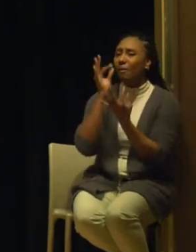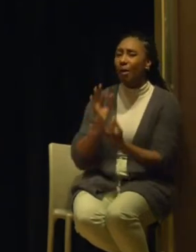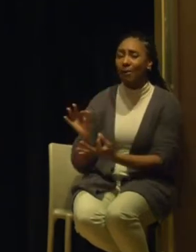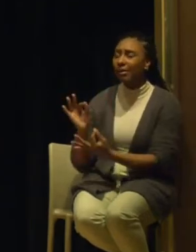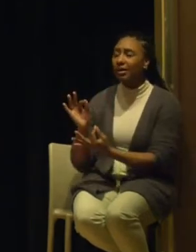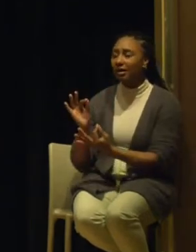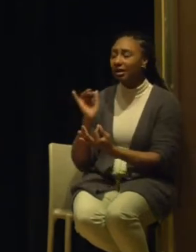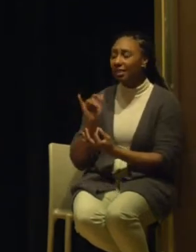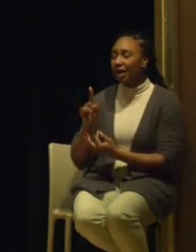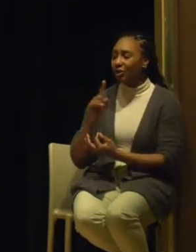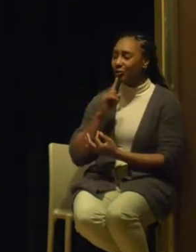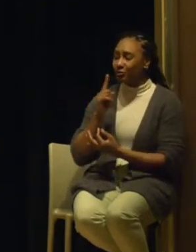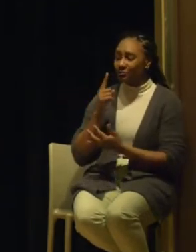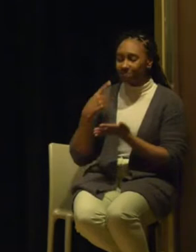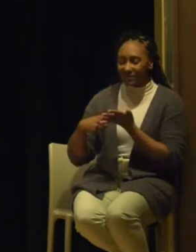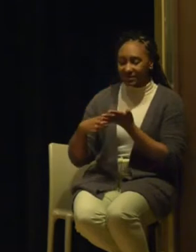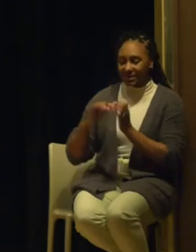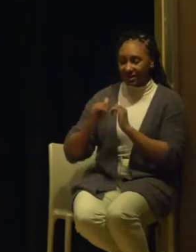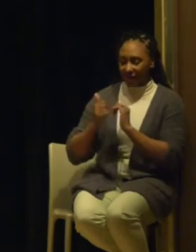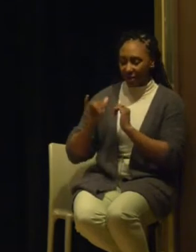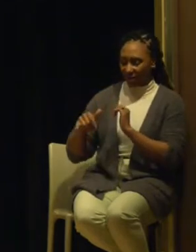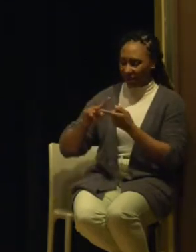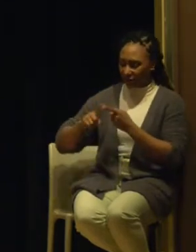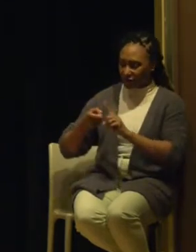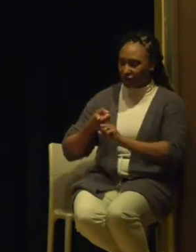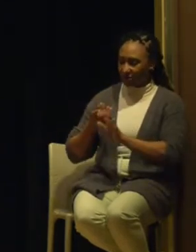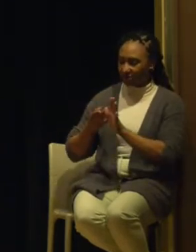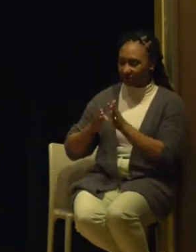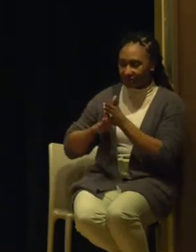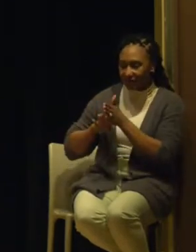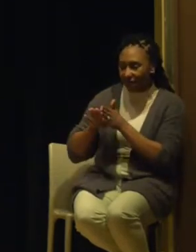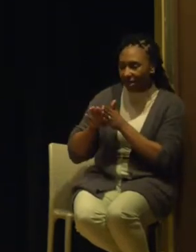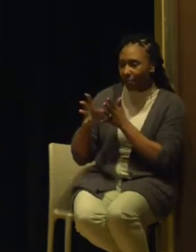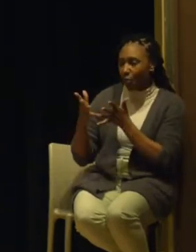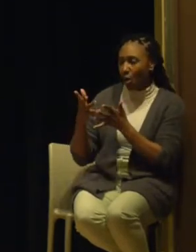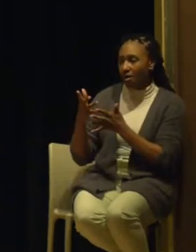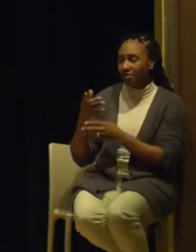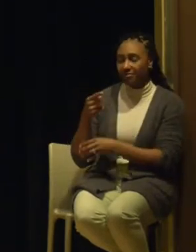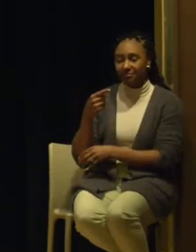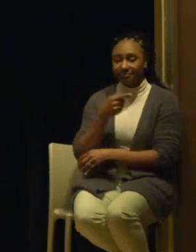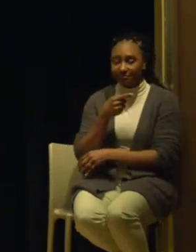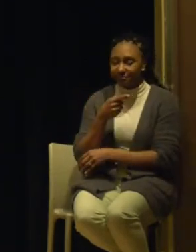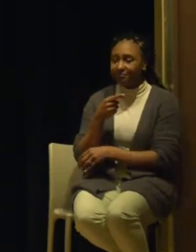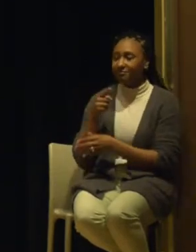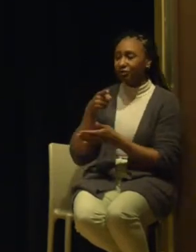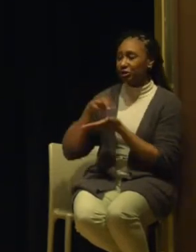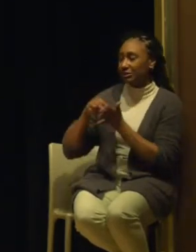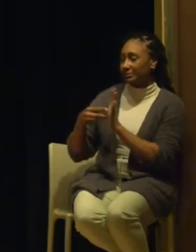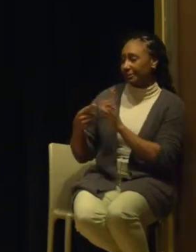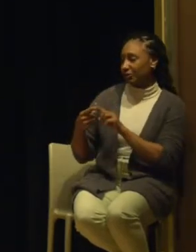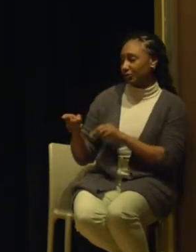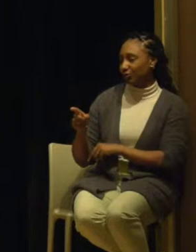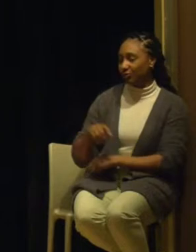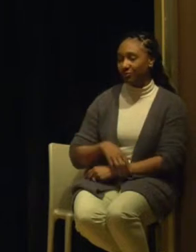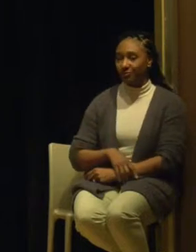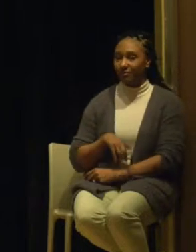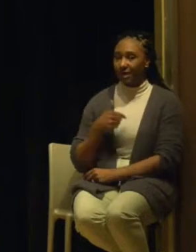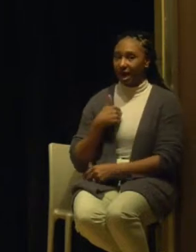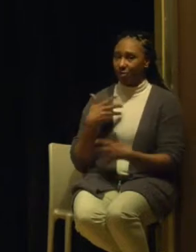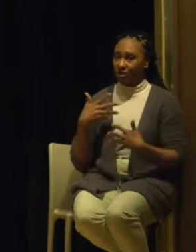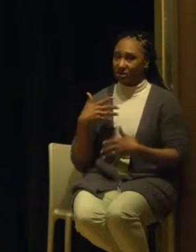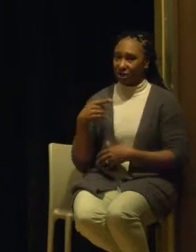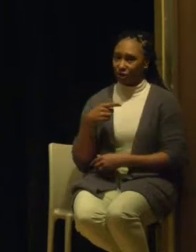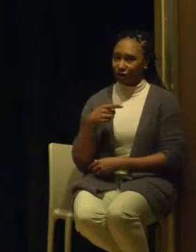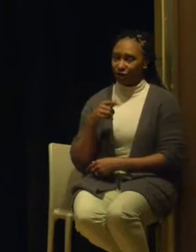about how that friendship develops. Yeah. Can you share just like what she means to you? Right. And I was, you know, literally scared of Aretha.